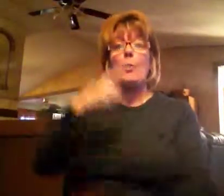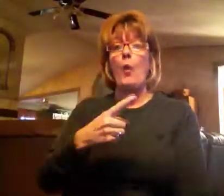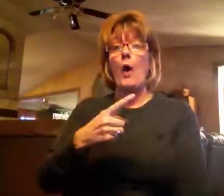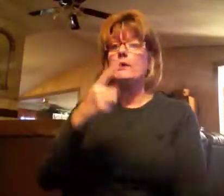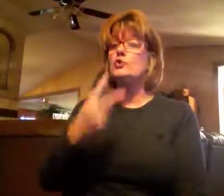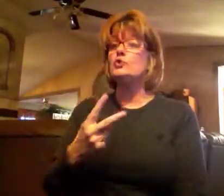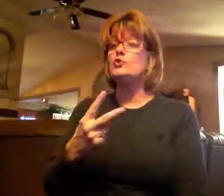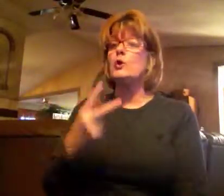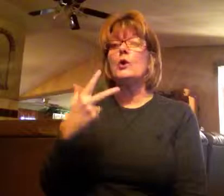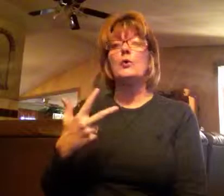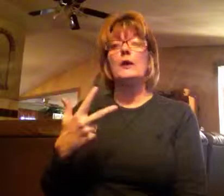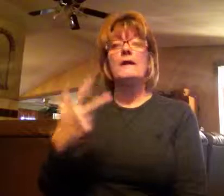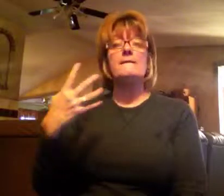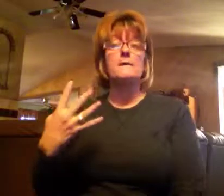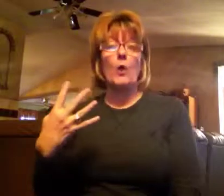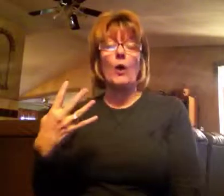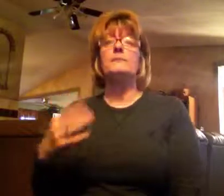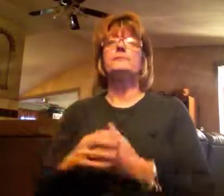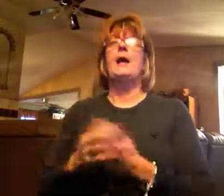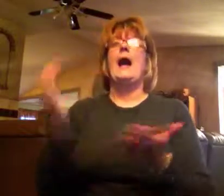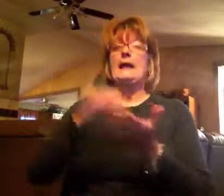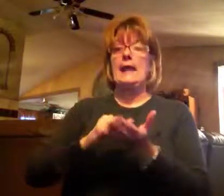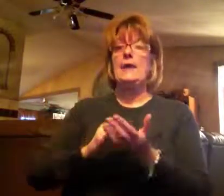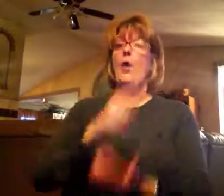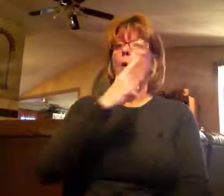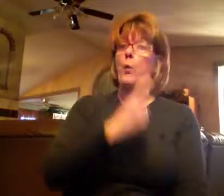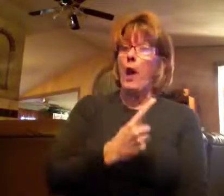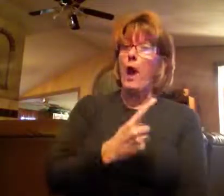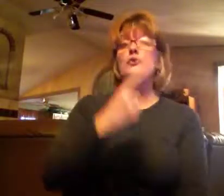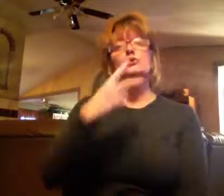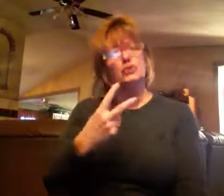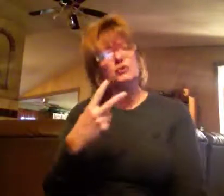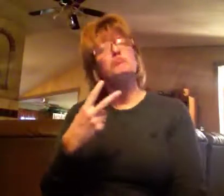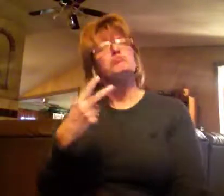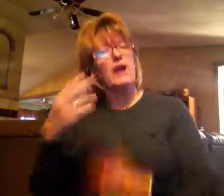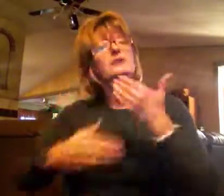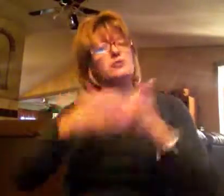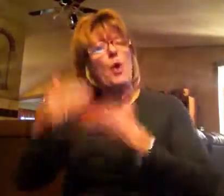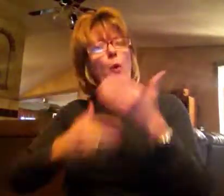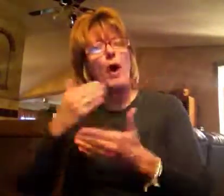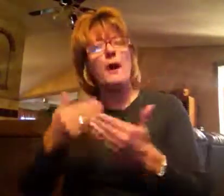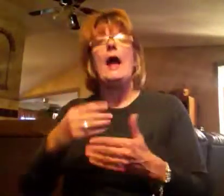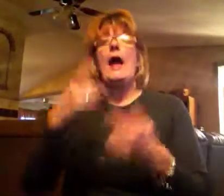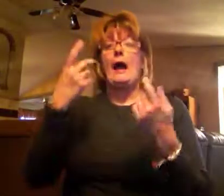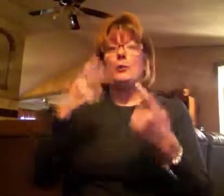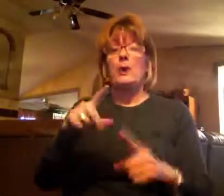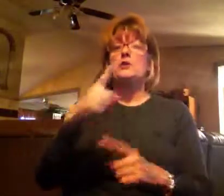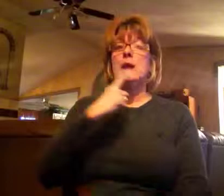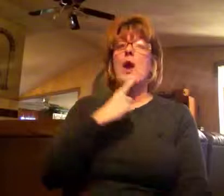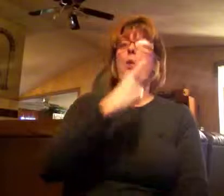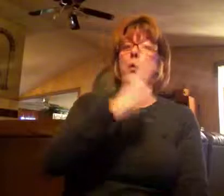4, 1, 2, and so on. And you're going to be pausing on the dashes. Now, you might be